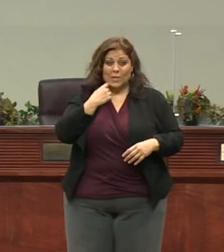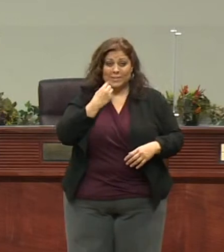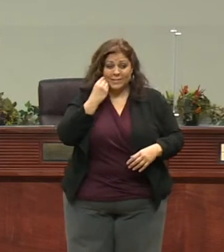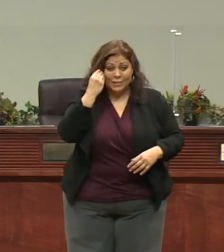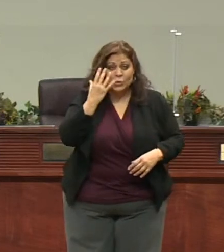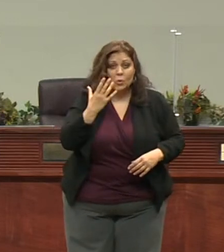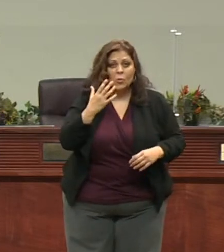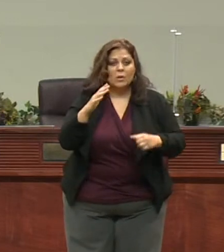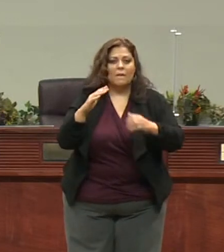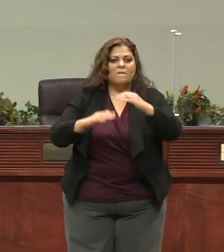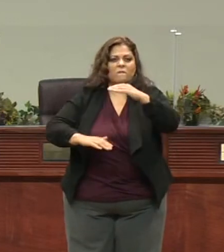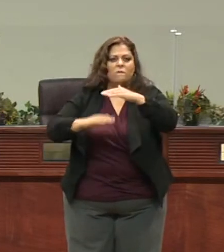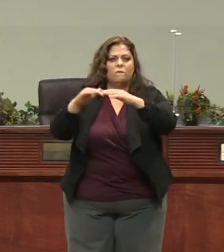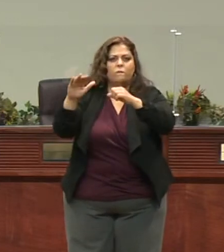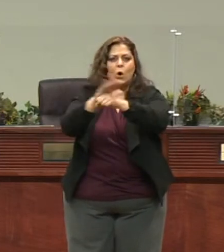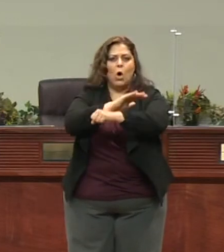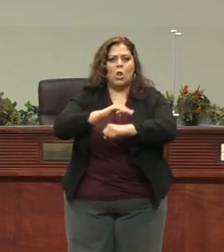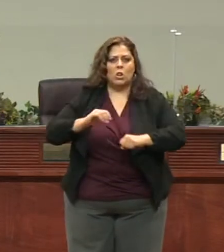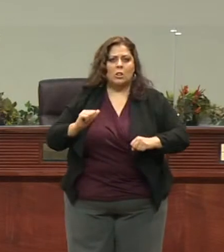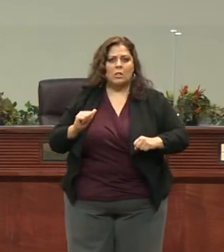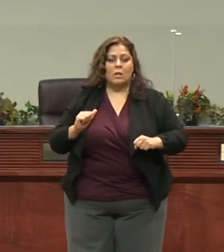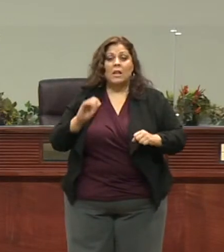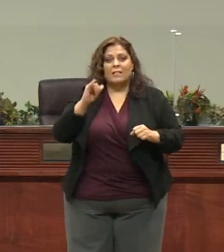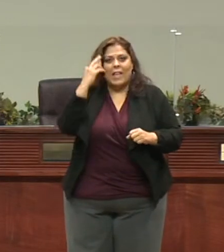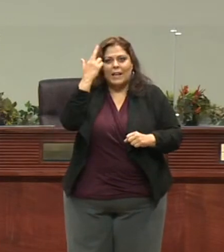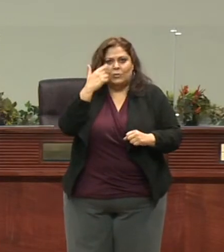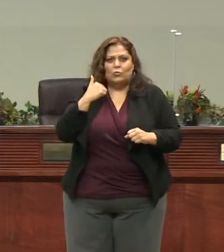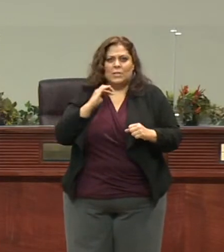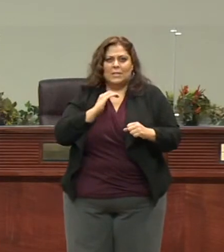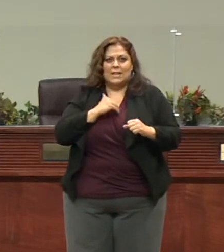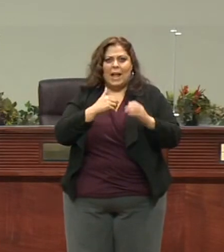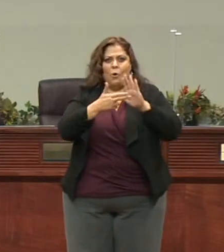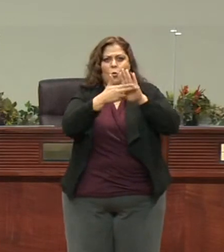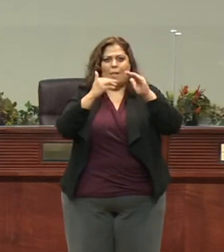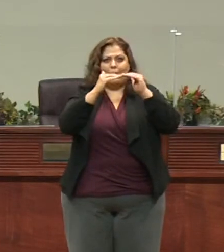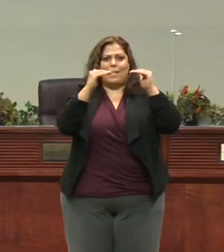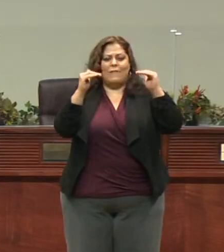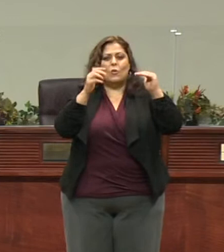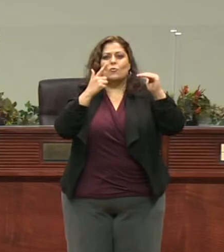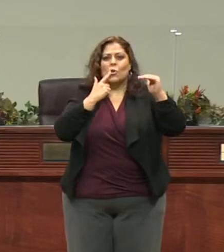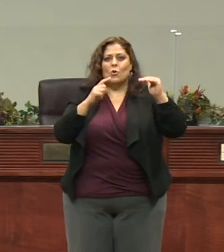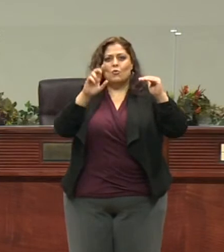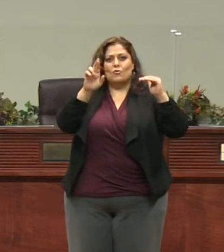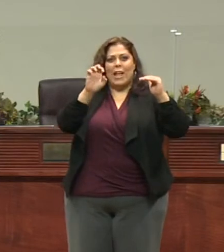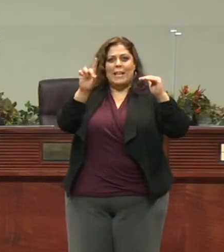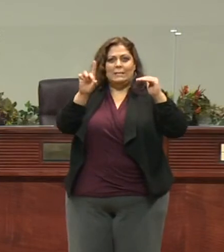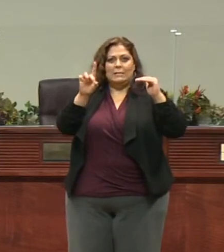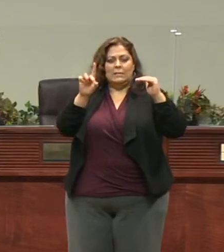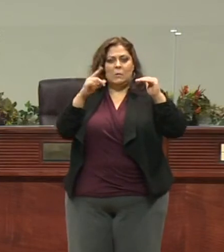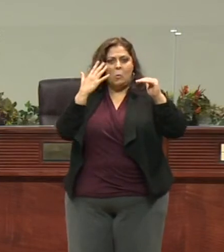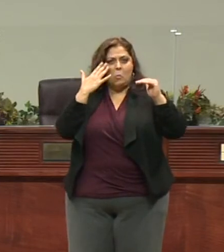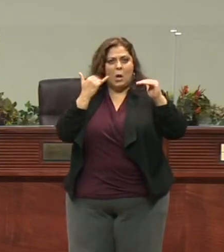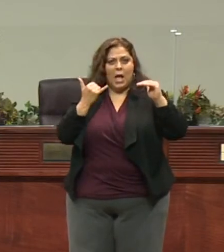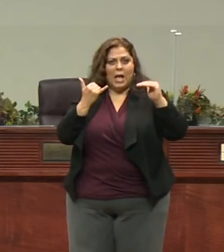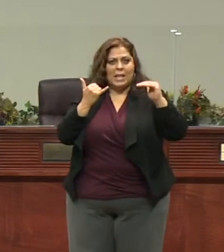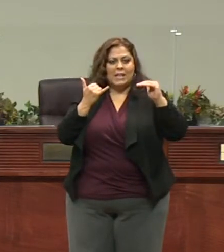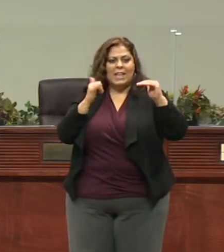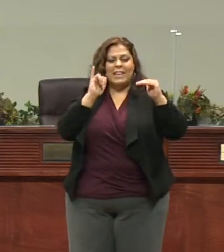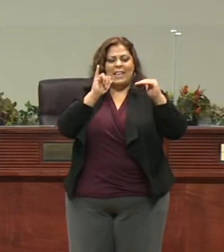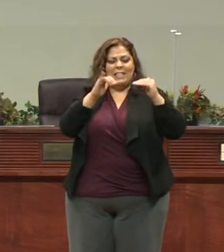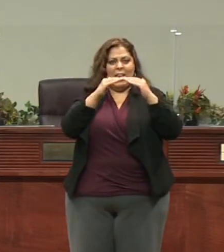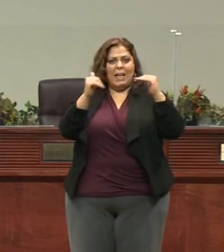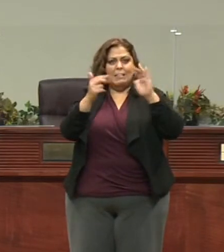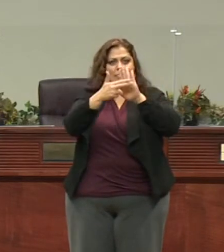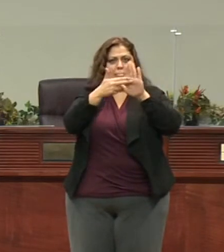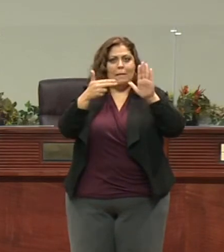that's the reason that we are moving to red. The idea behind red is to create, the red level is to create